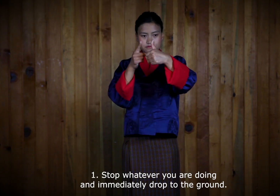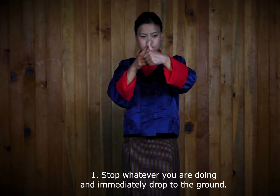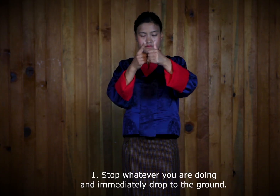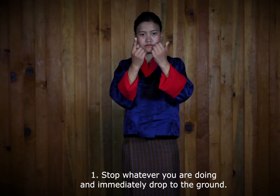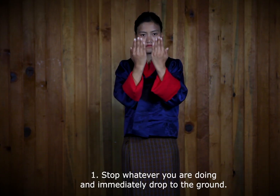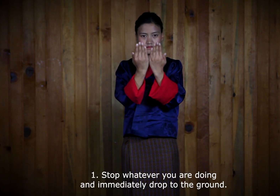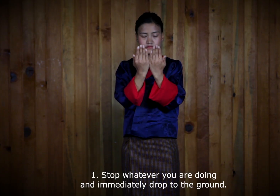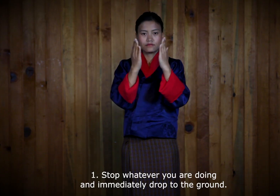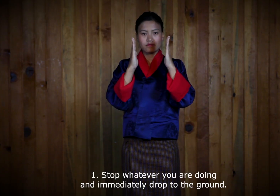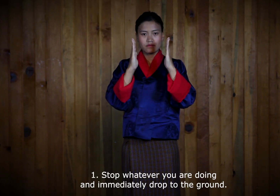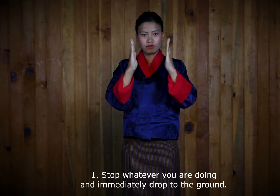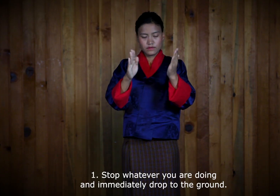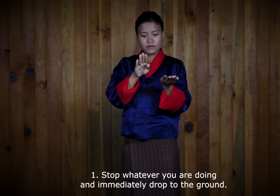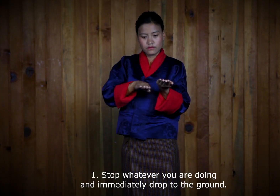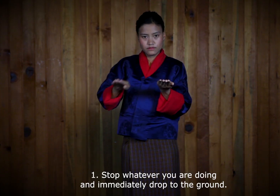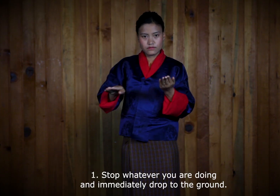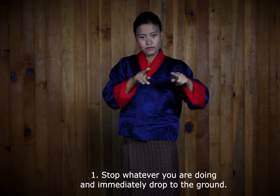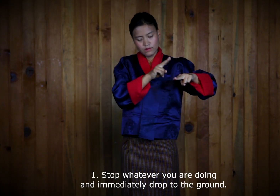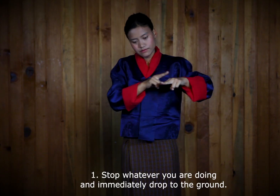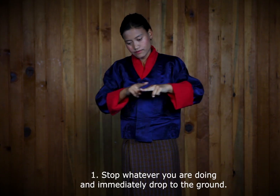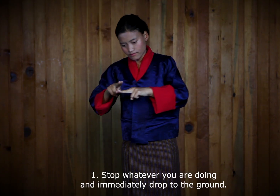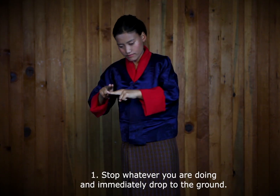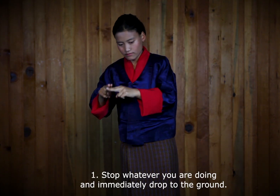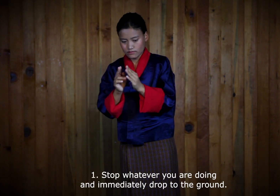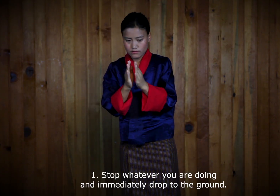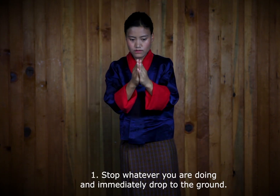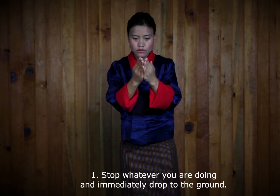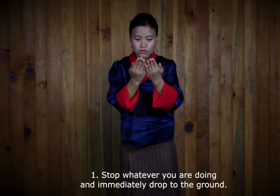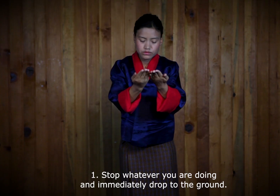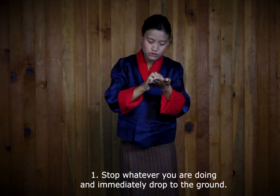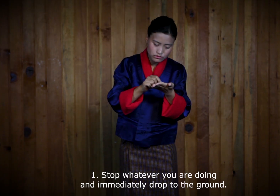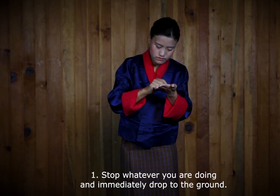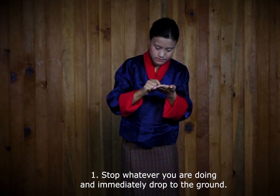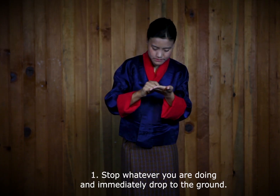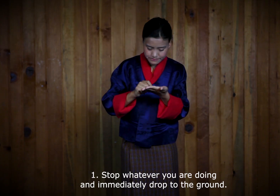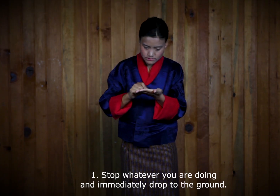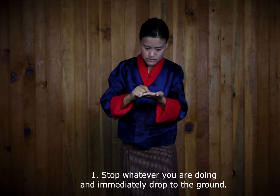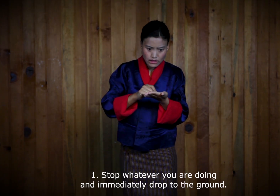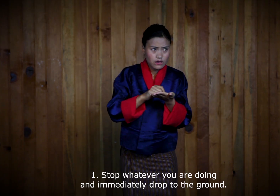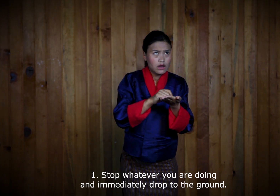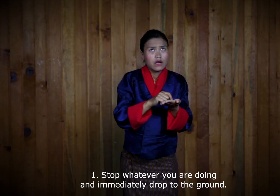one. Stop whatever you are doing and immediately drop to the ground.